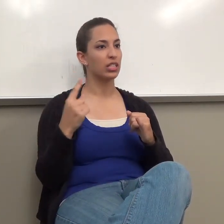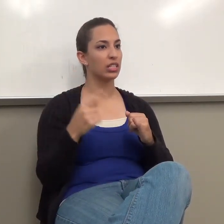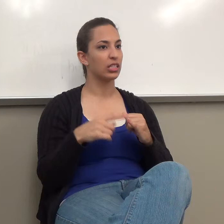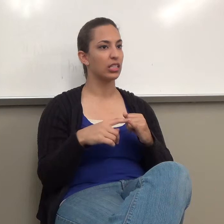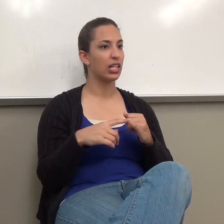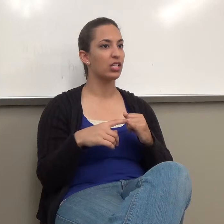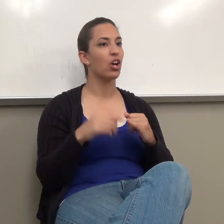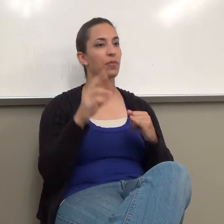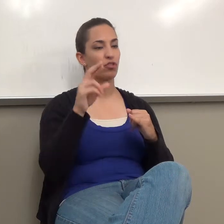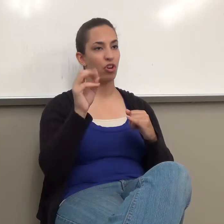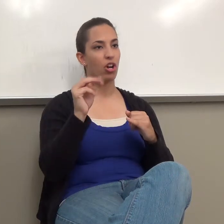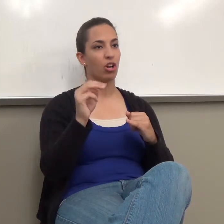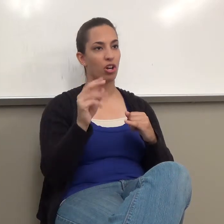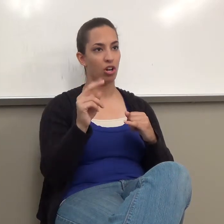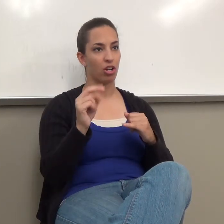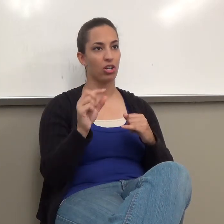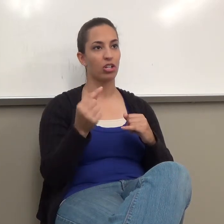Lance Armstrong has kind of